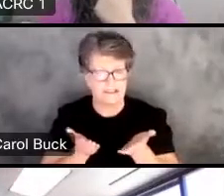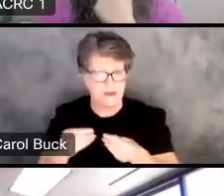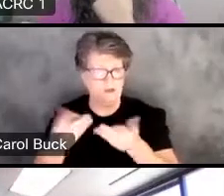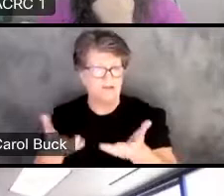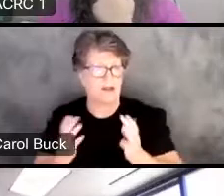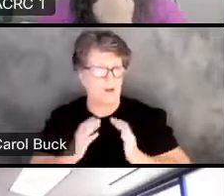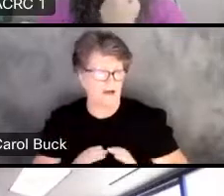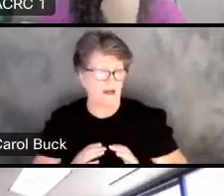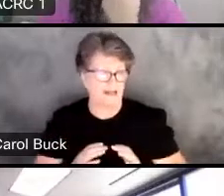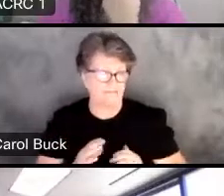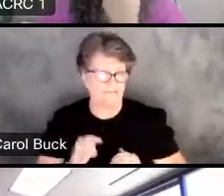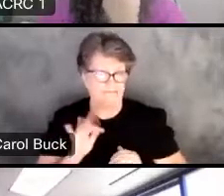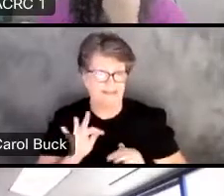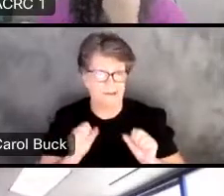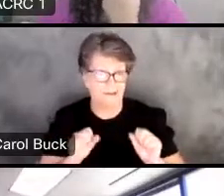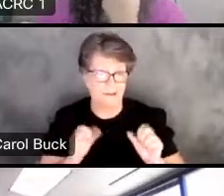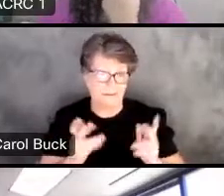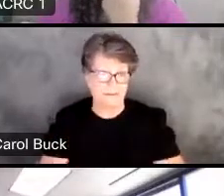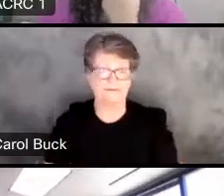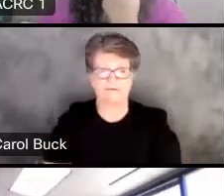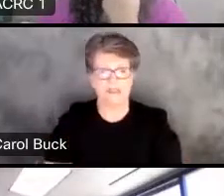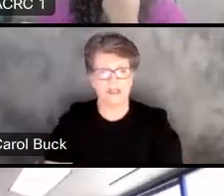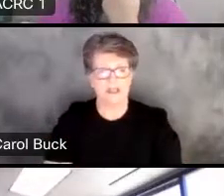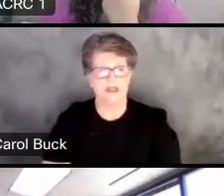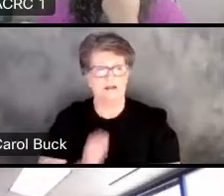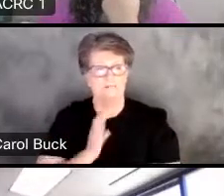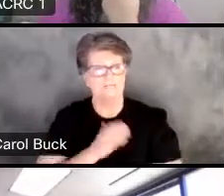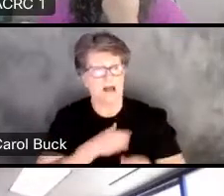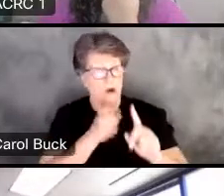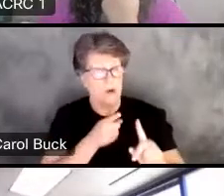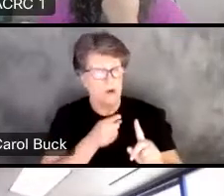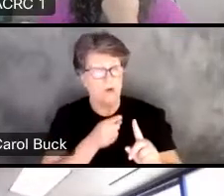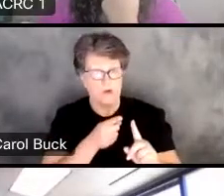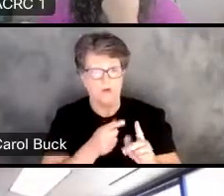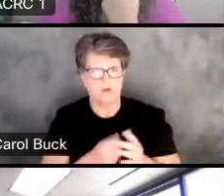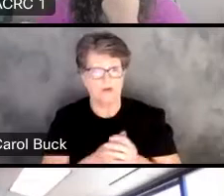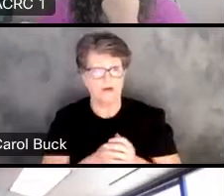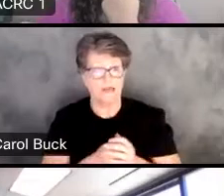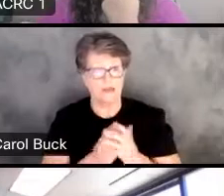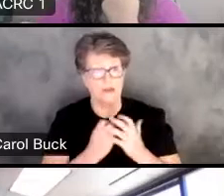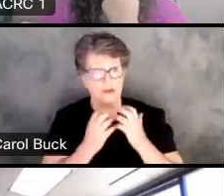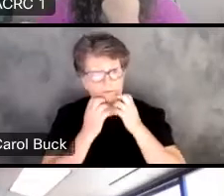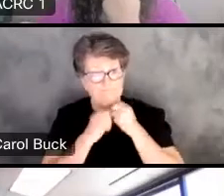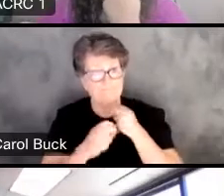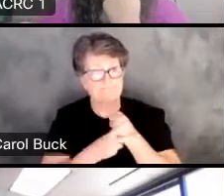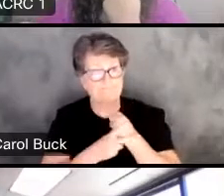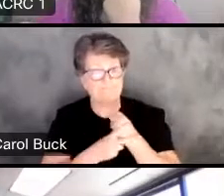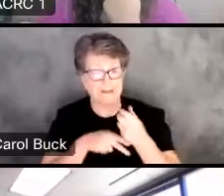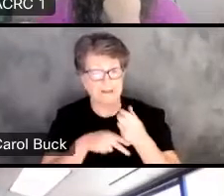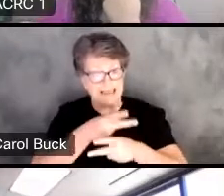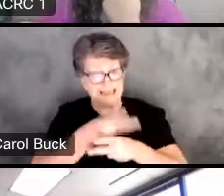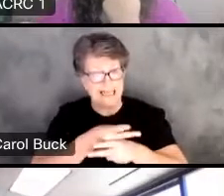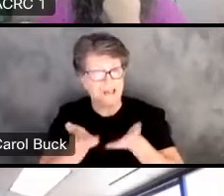at all. So, our goal is to preserve and maintain